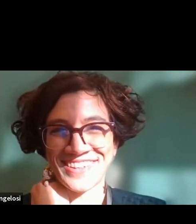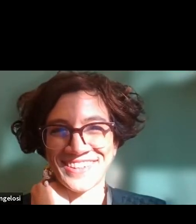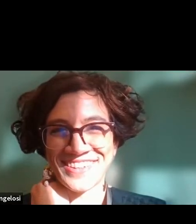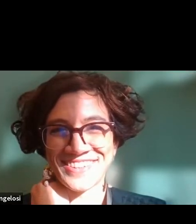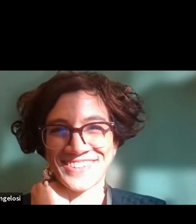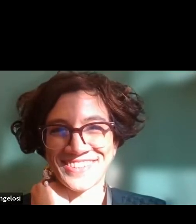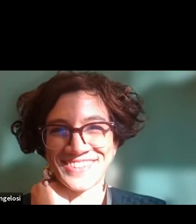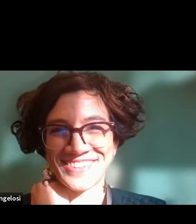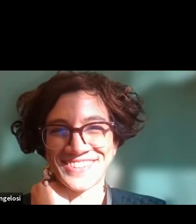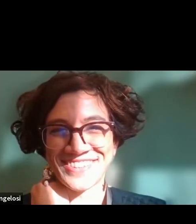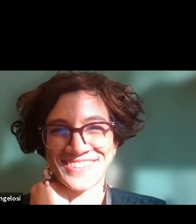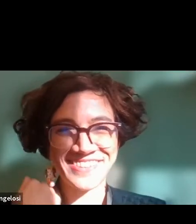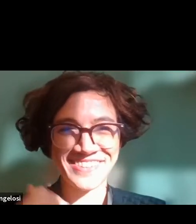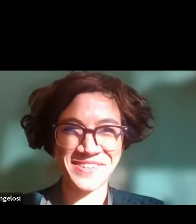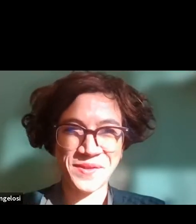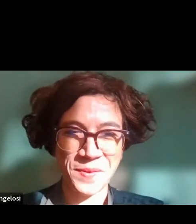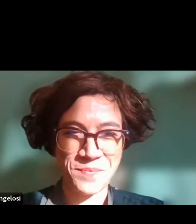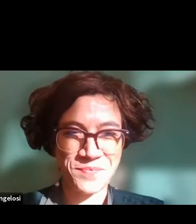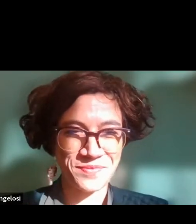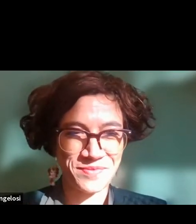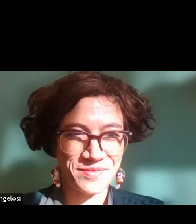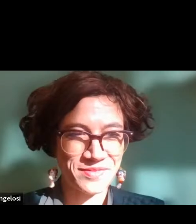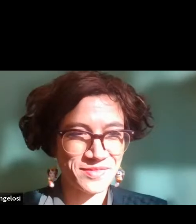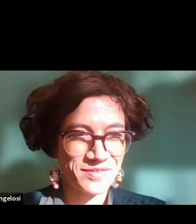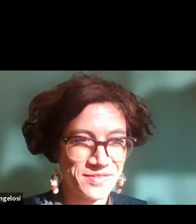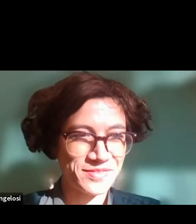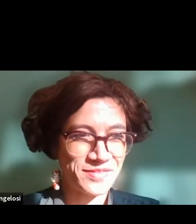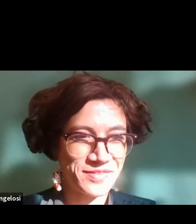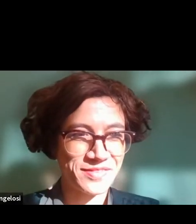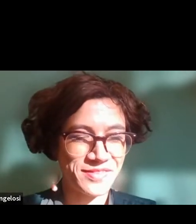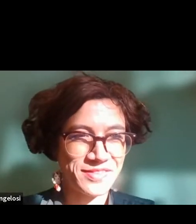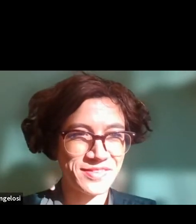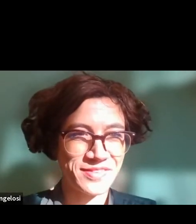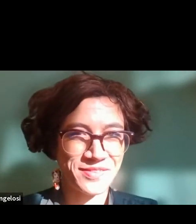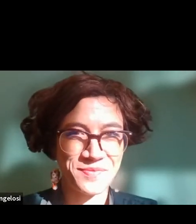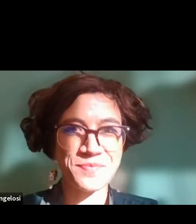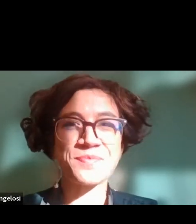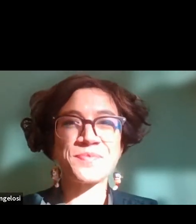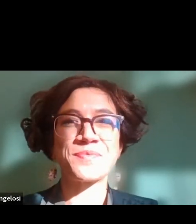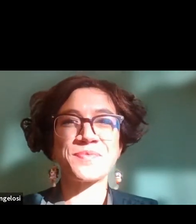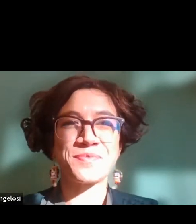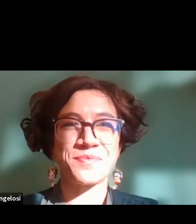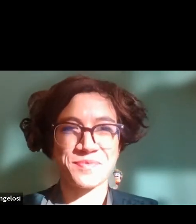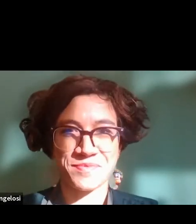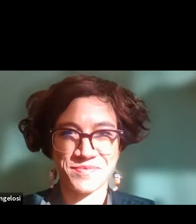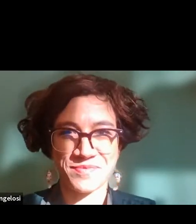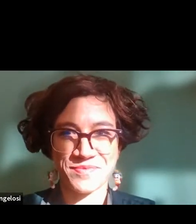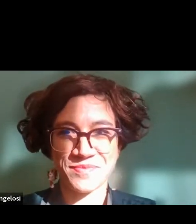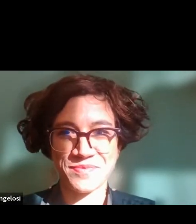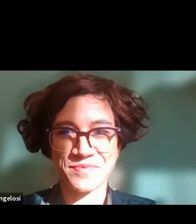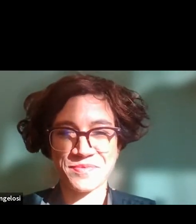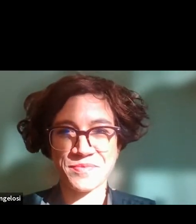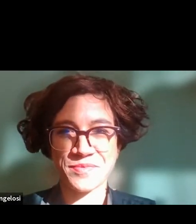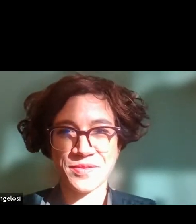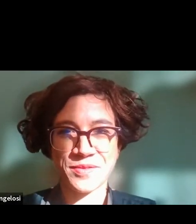That's great. Yeah, thank you, Elisabetta. Maybe I can just continue with the next session just to give more some.